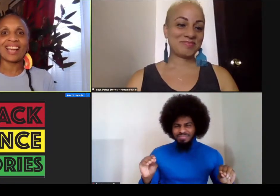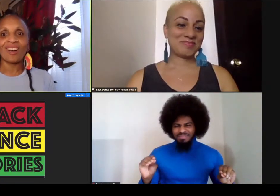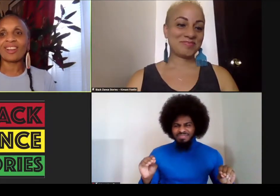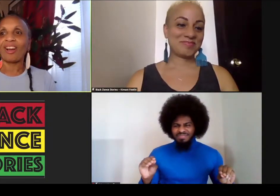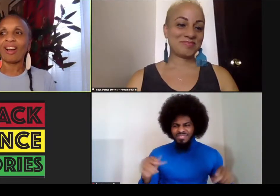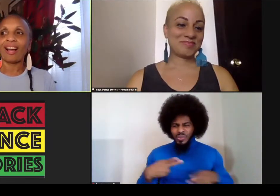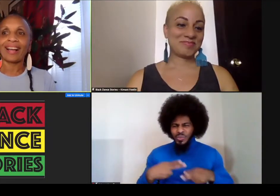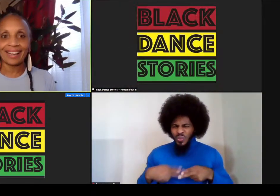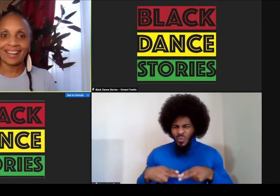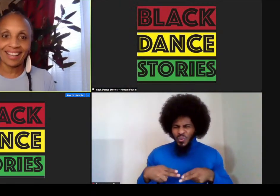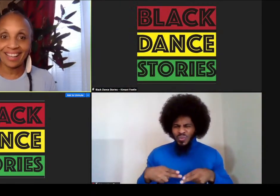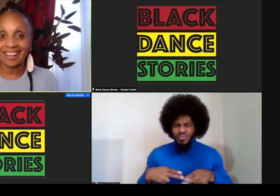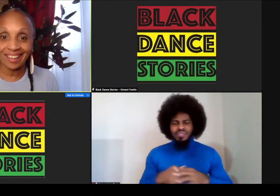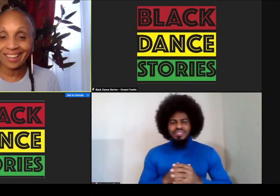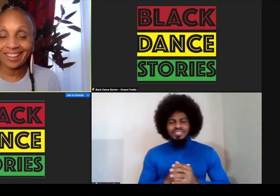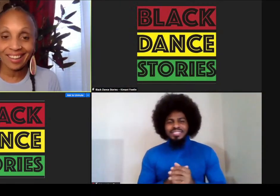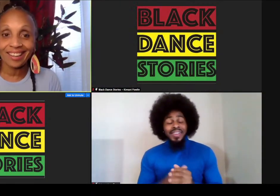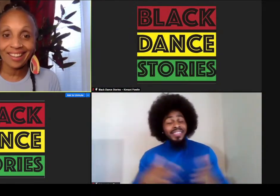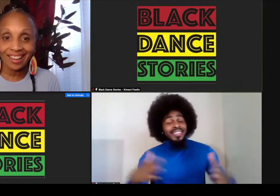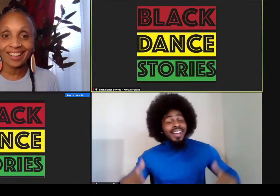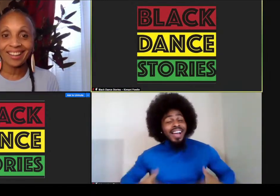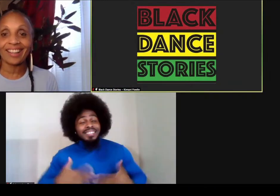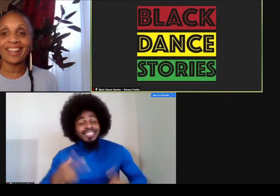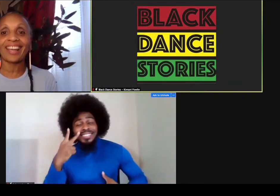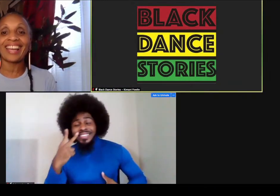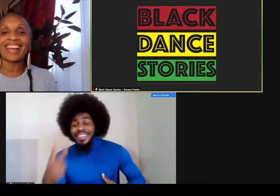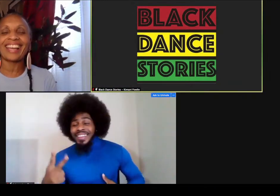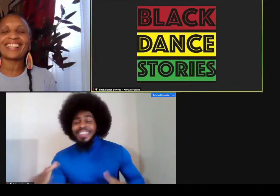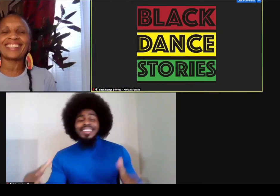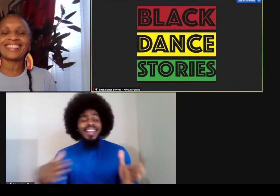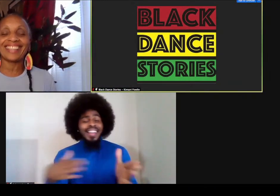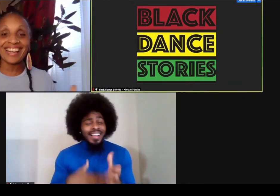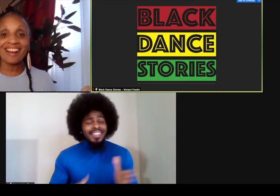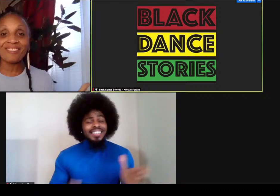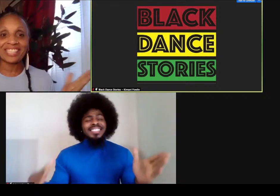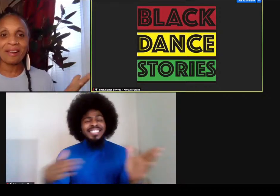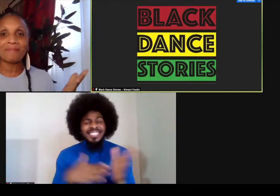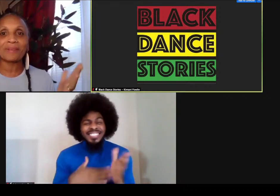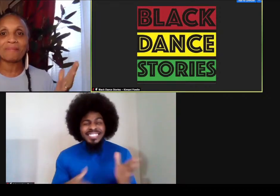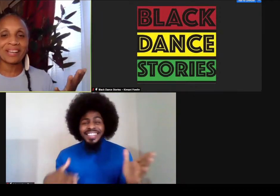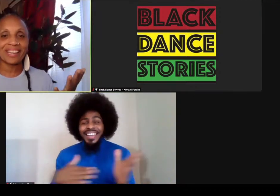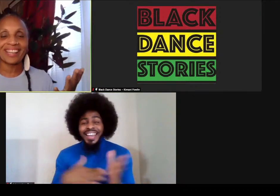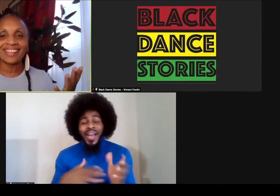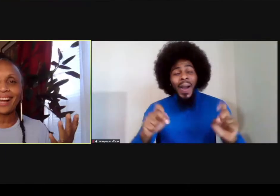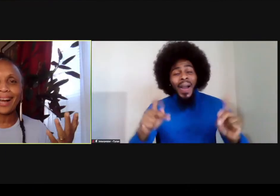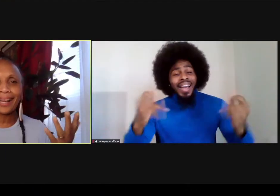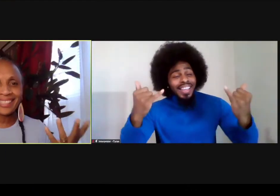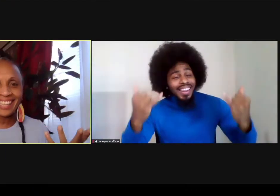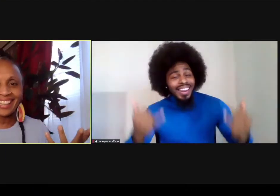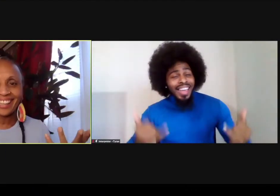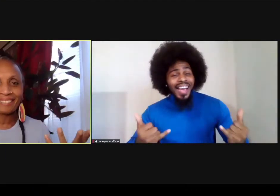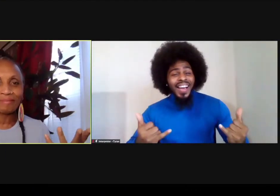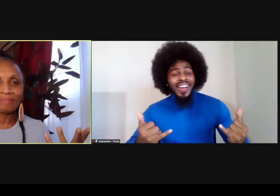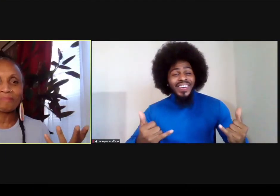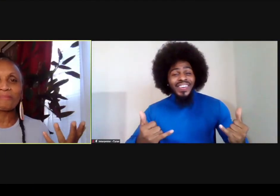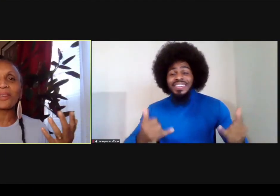see y'all again and again and again and again and again. And then now it's time to bring in